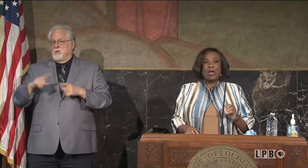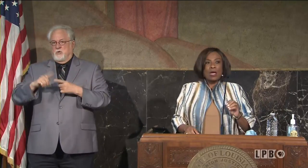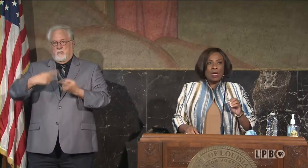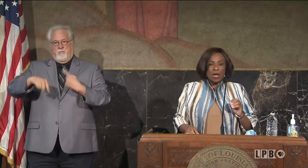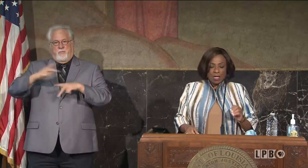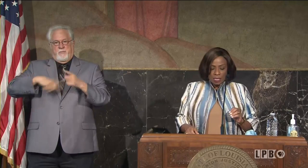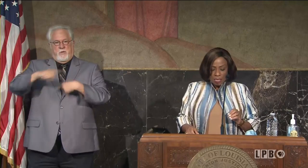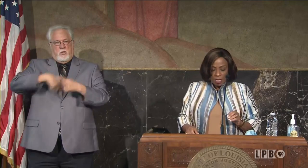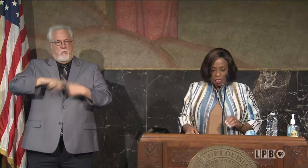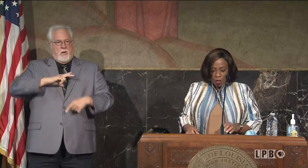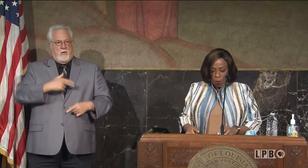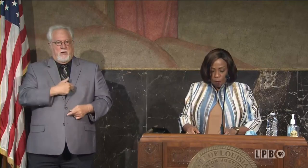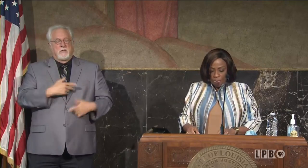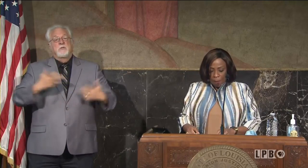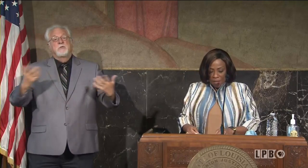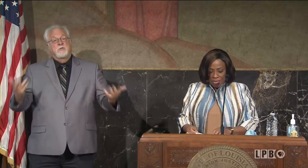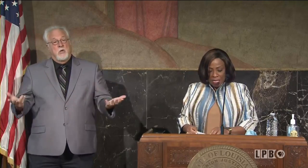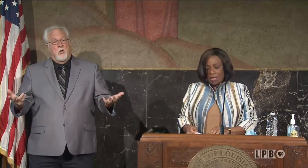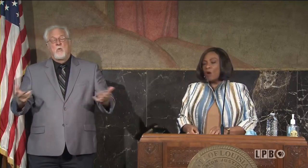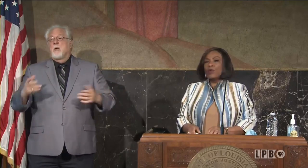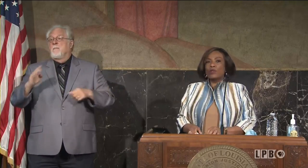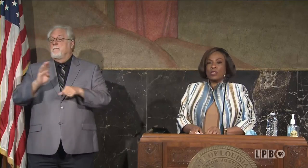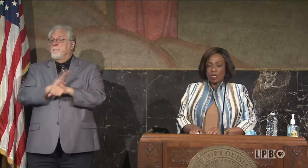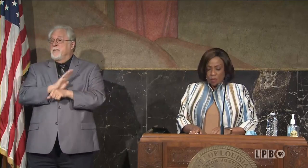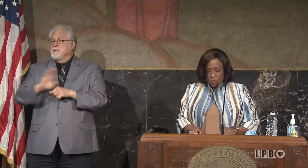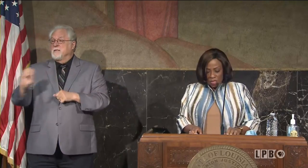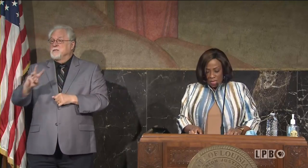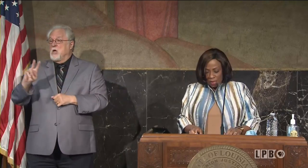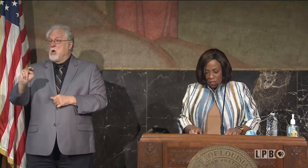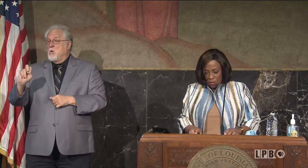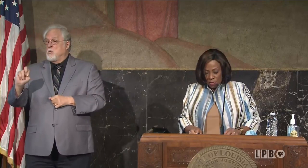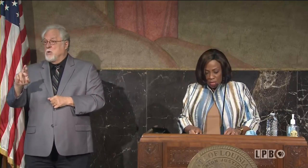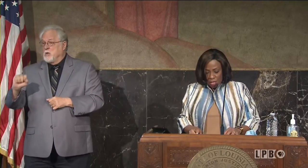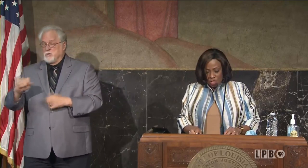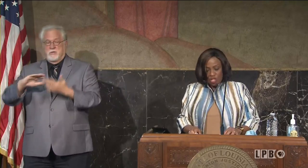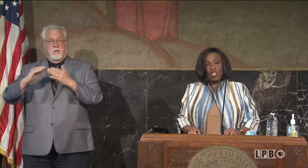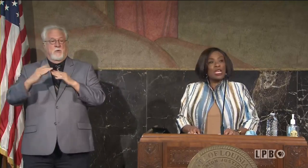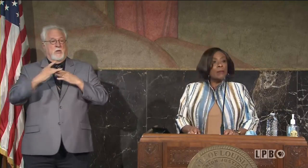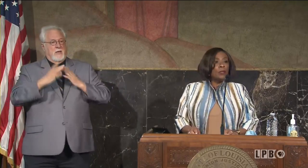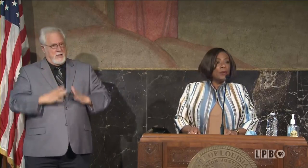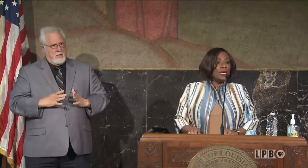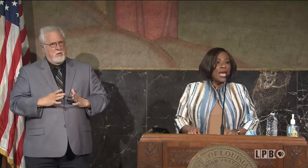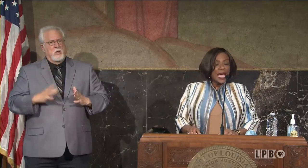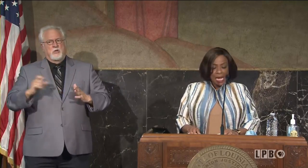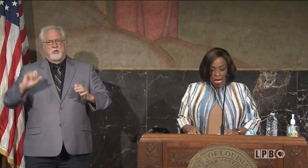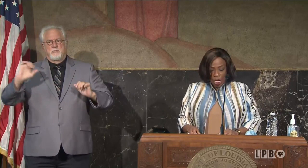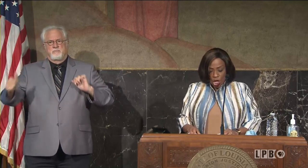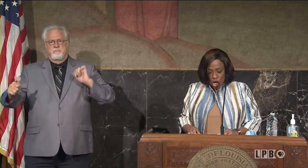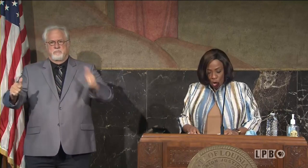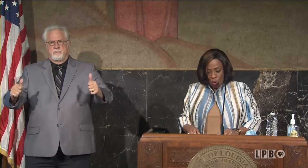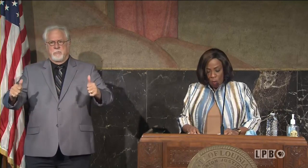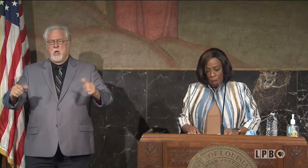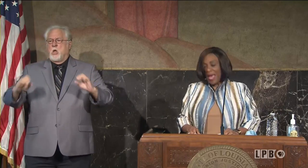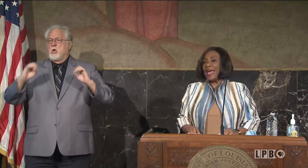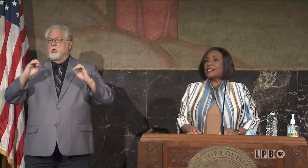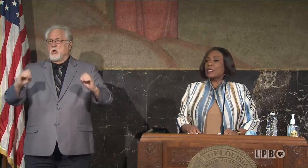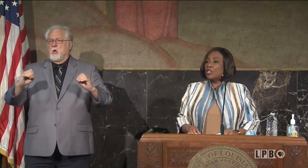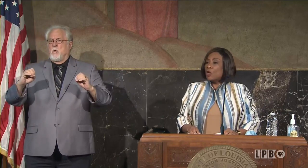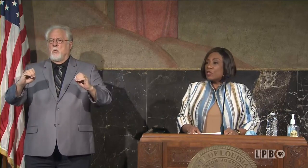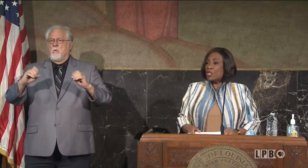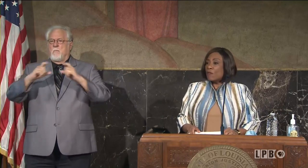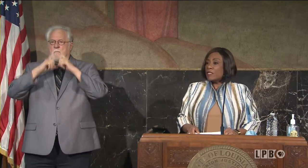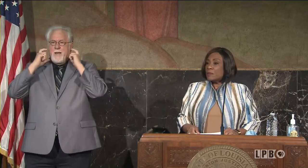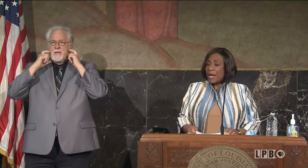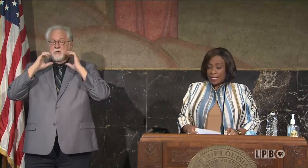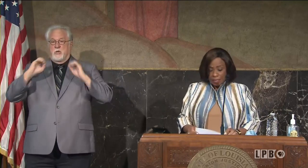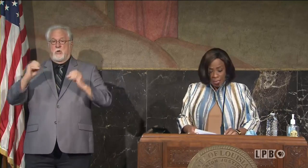around us. And so business owners, community leaders should implement a no mask,